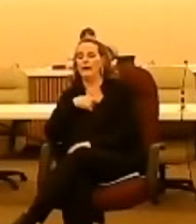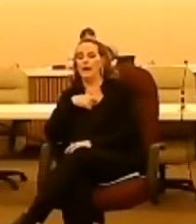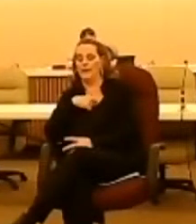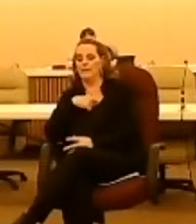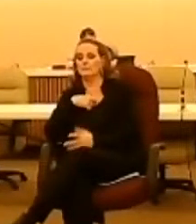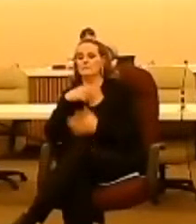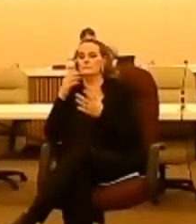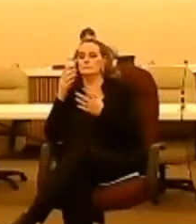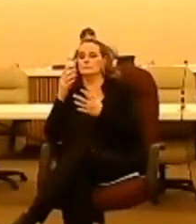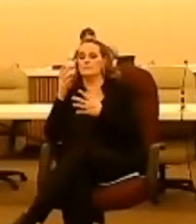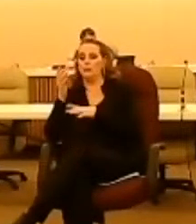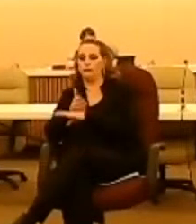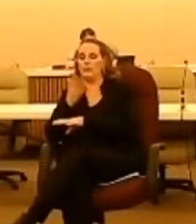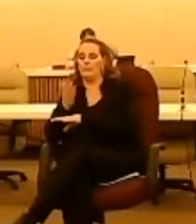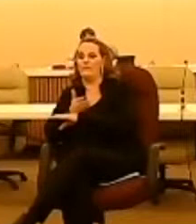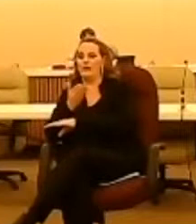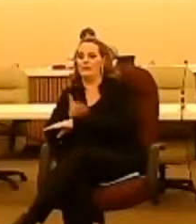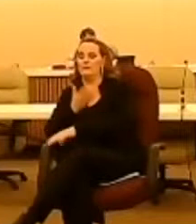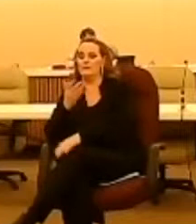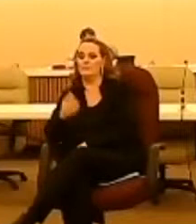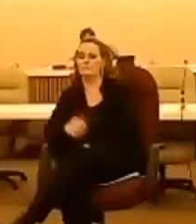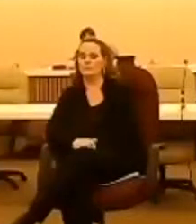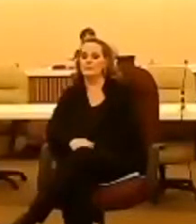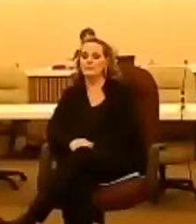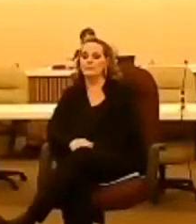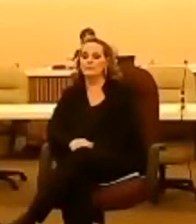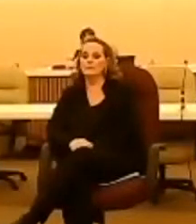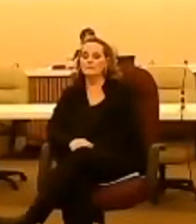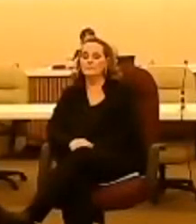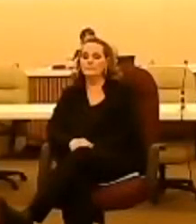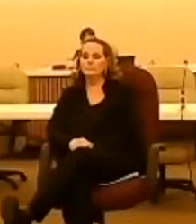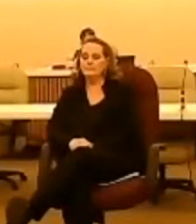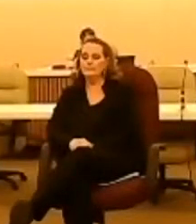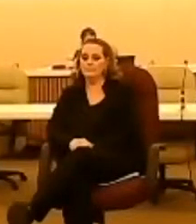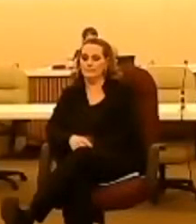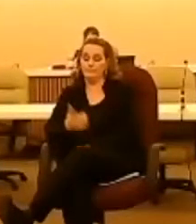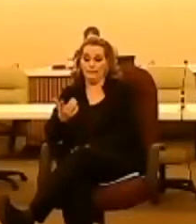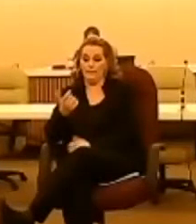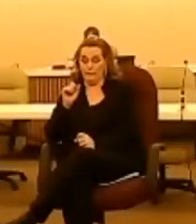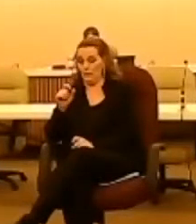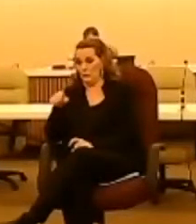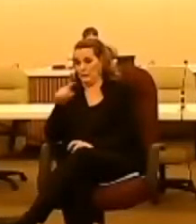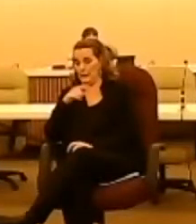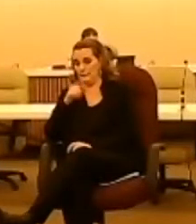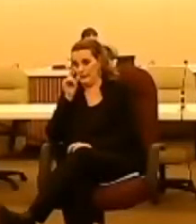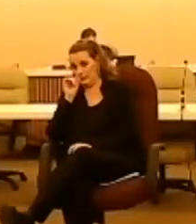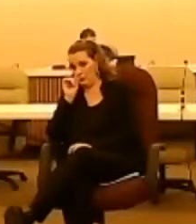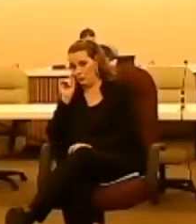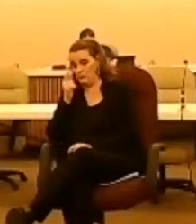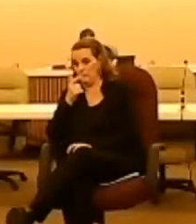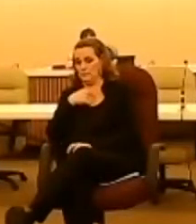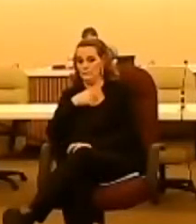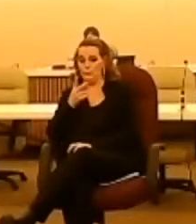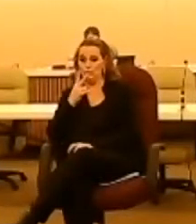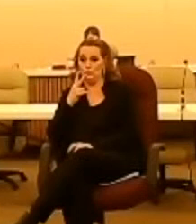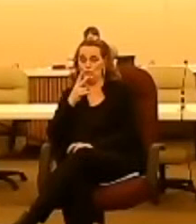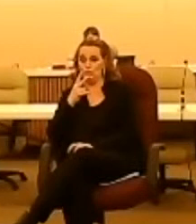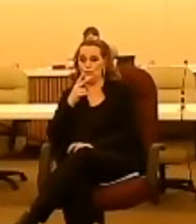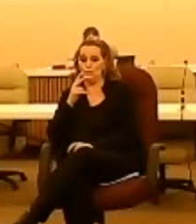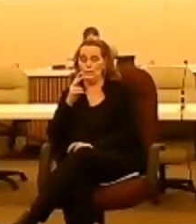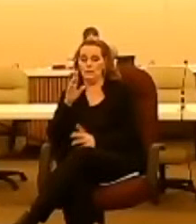looking place in Lyle Avenue. And everybody can Google it and see how it was before and how it is now,